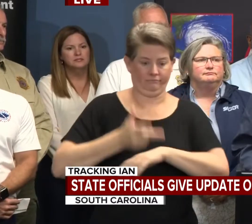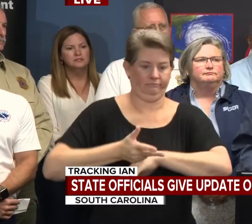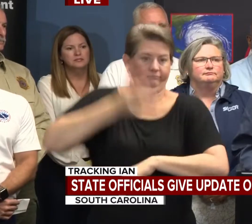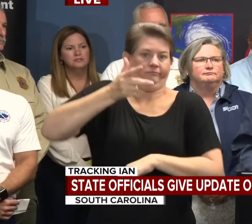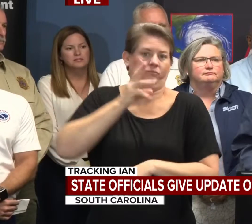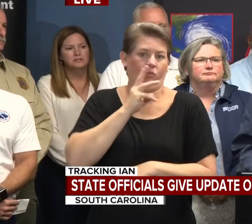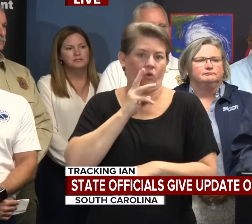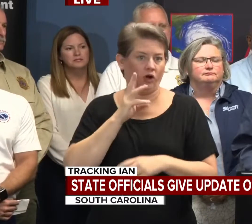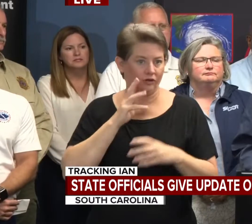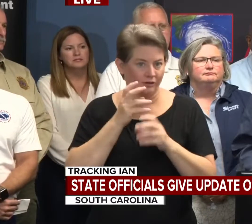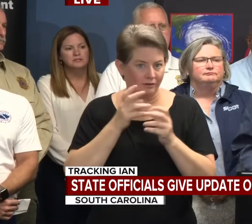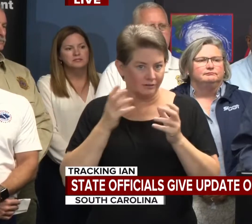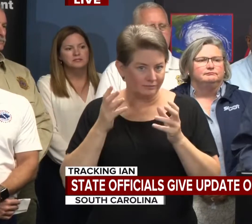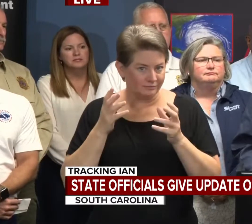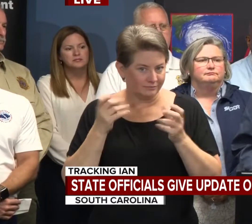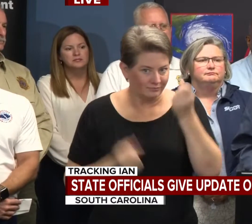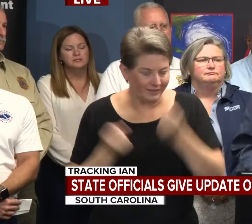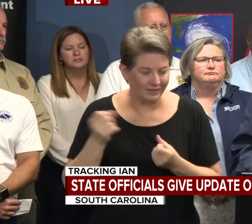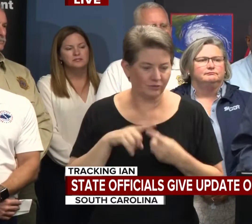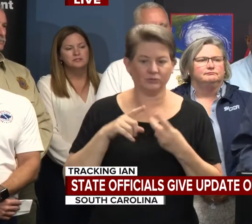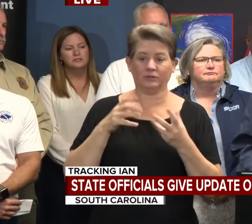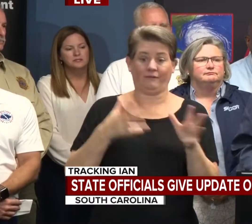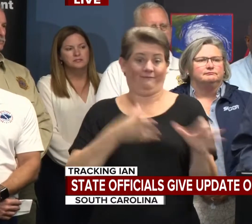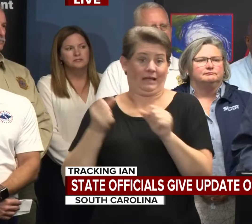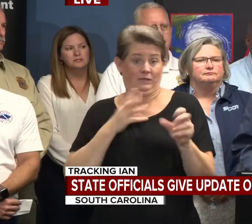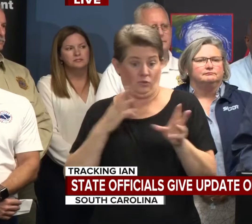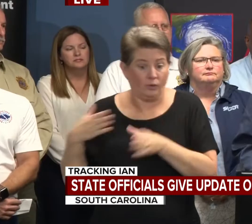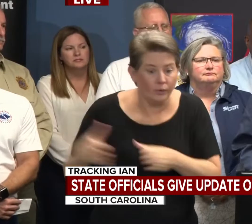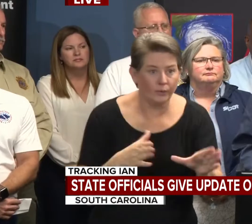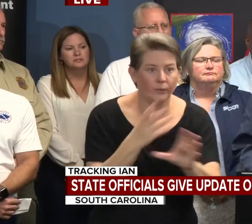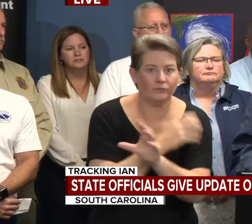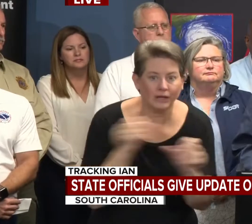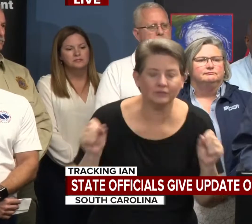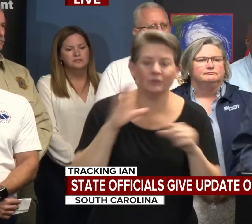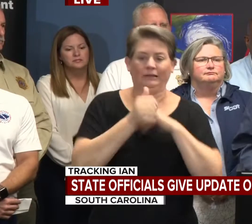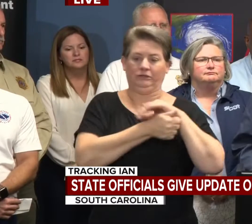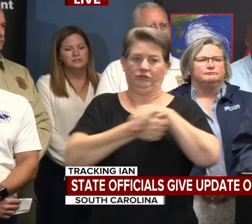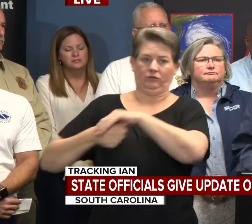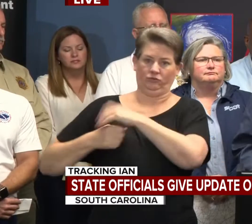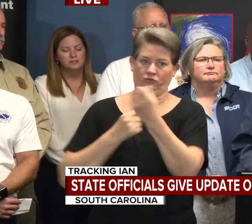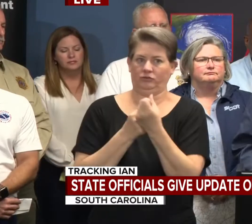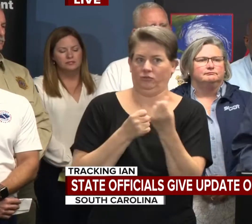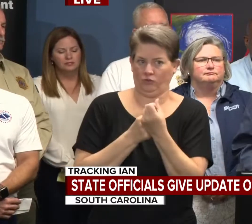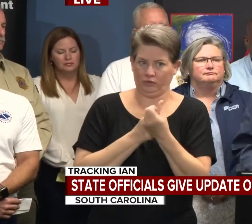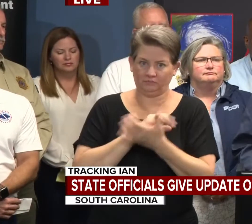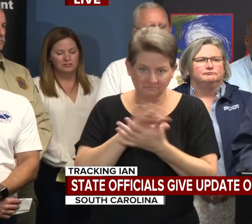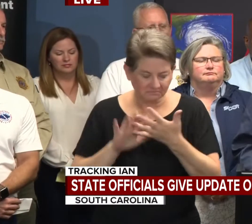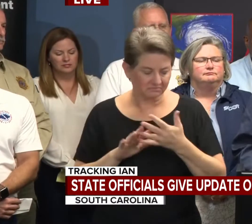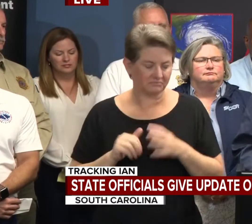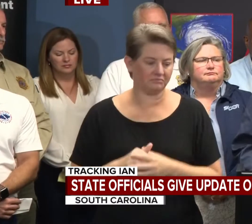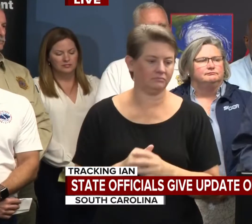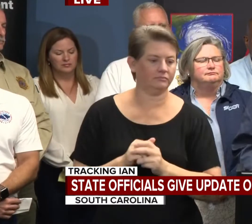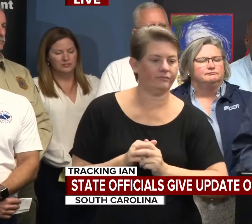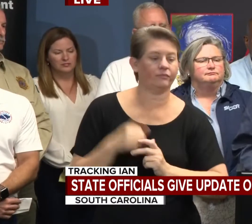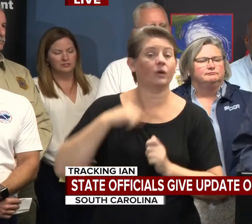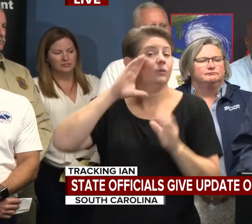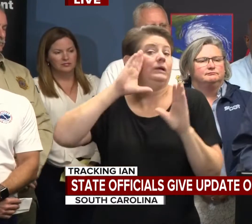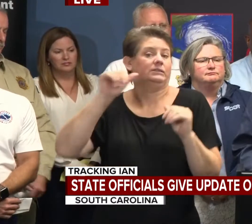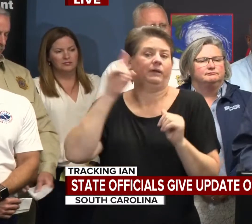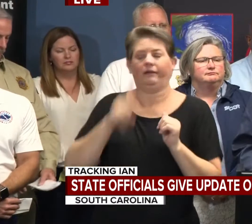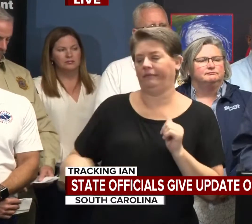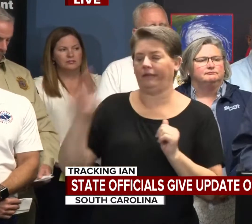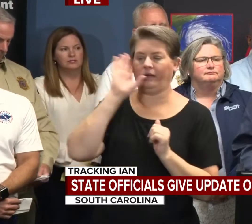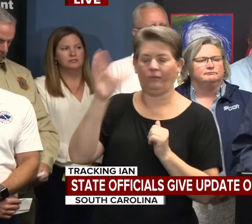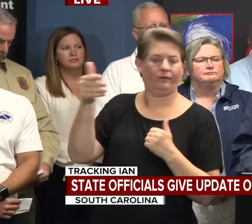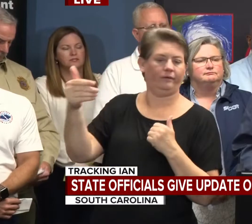vehicles, swift water rescue teams, and shelter support. In the near term, we expect to receive additional